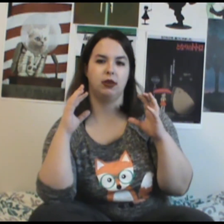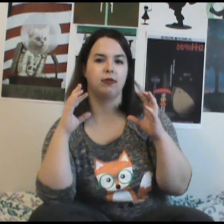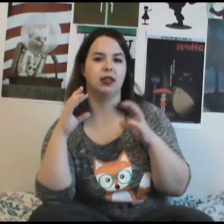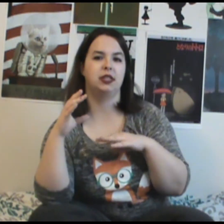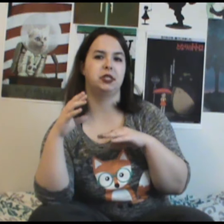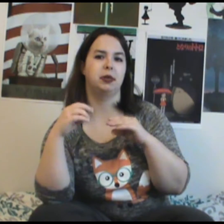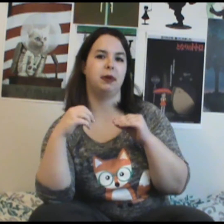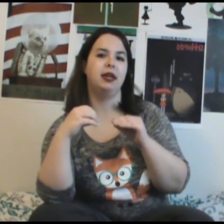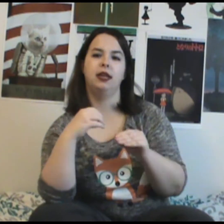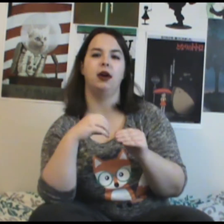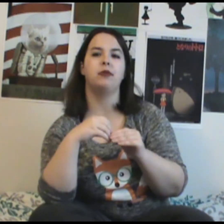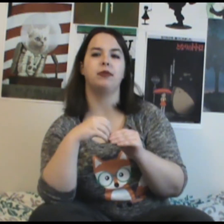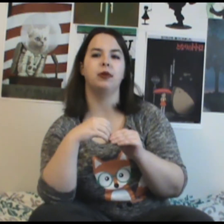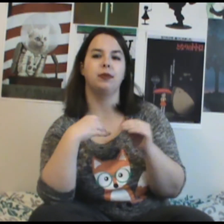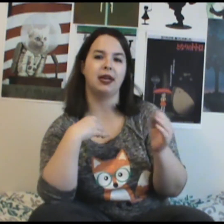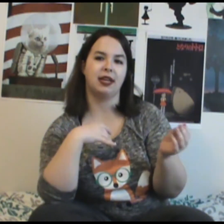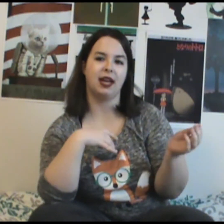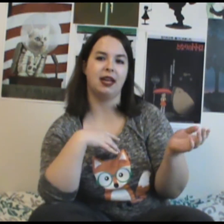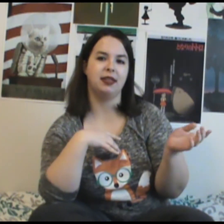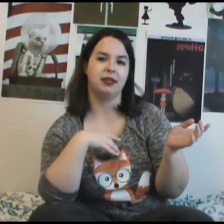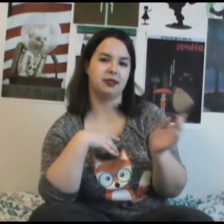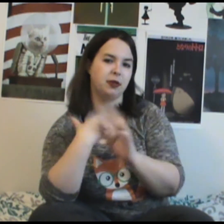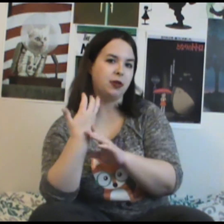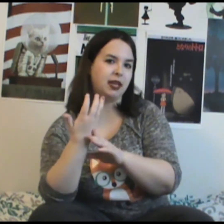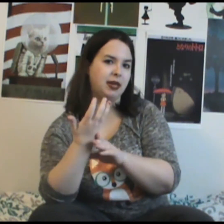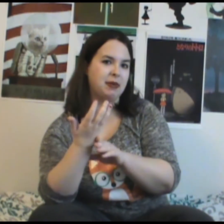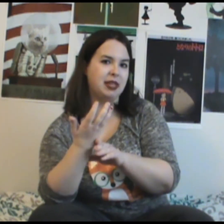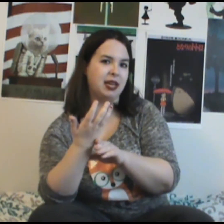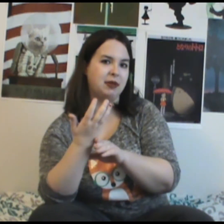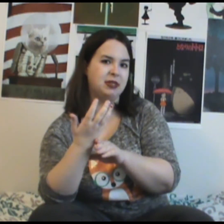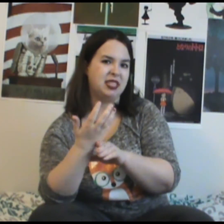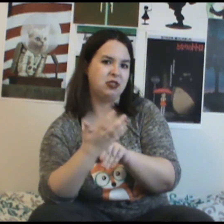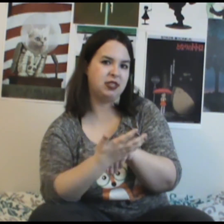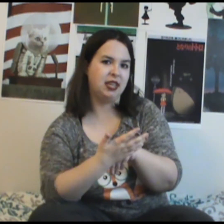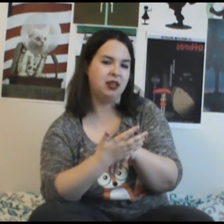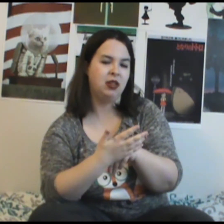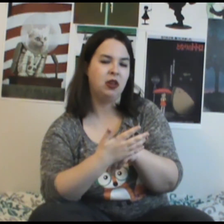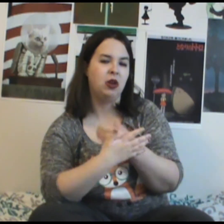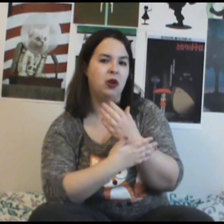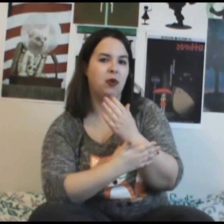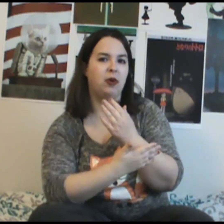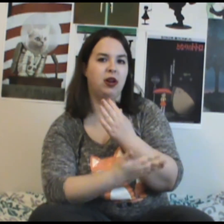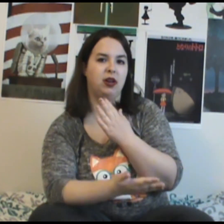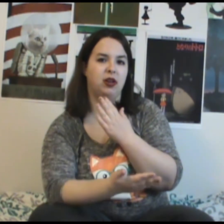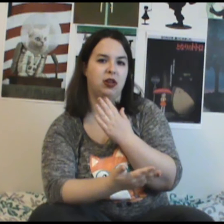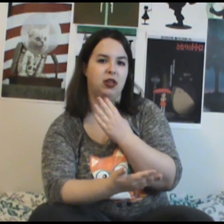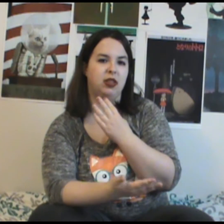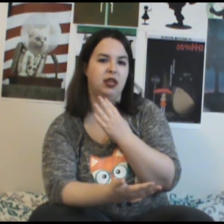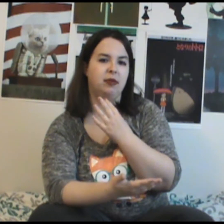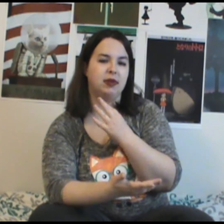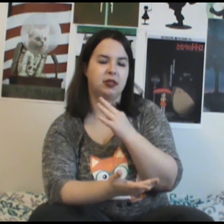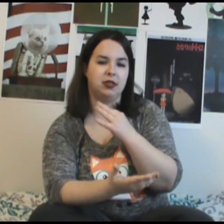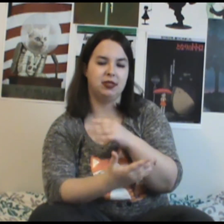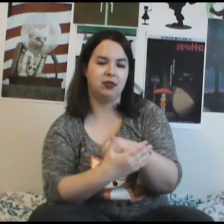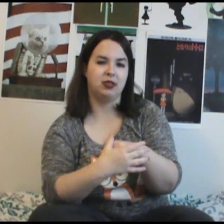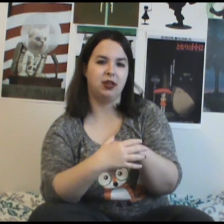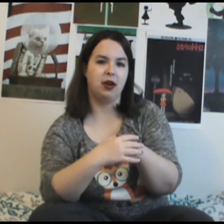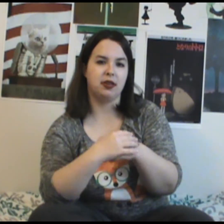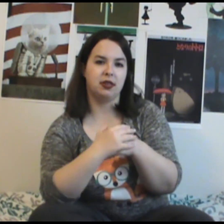of relationship ended up for Rick and this girl that he really liked was interesting, where they were just sort of starting to